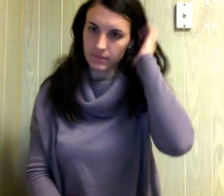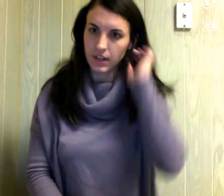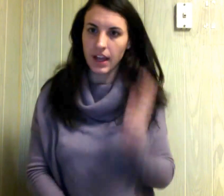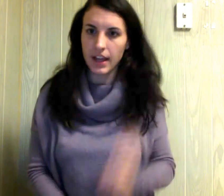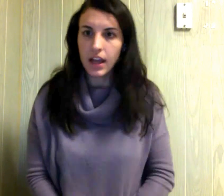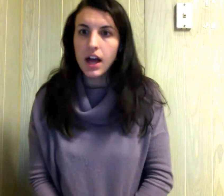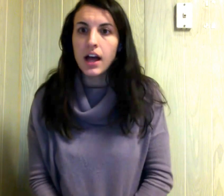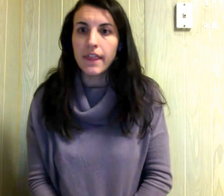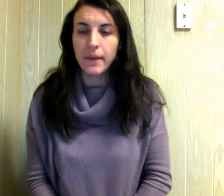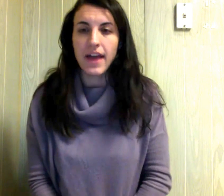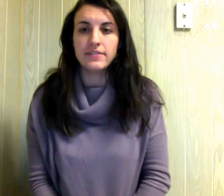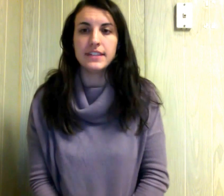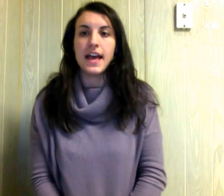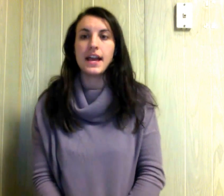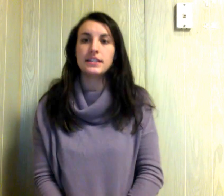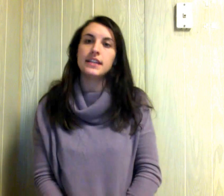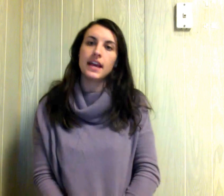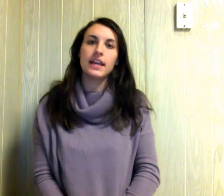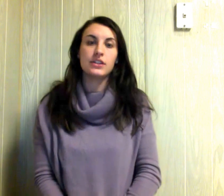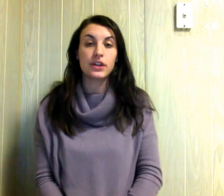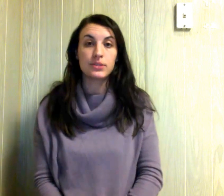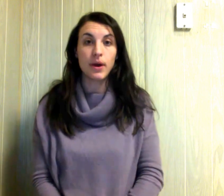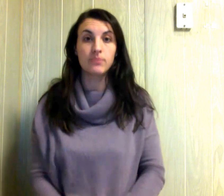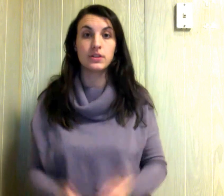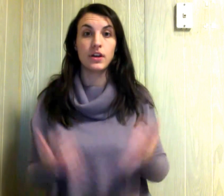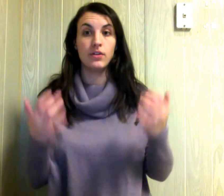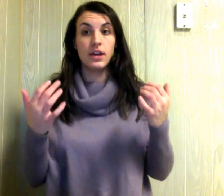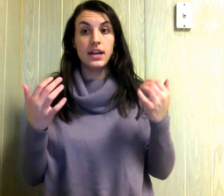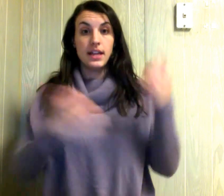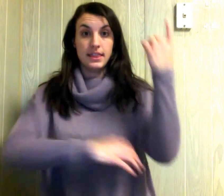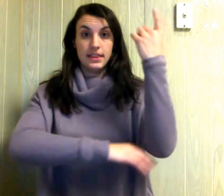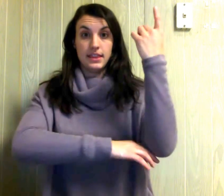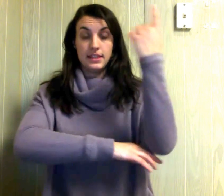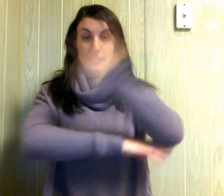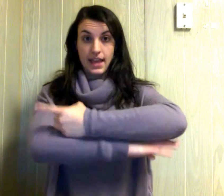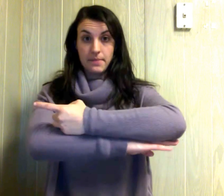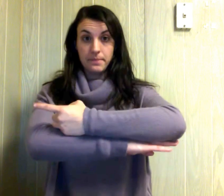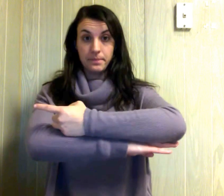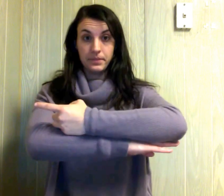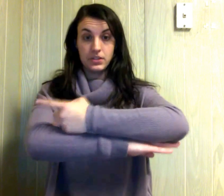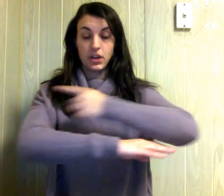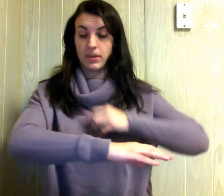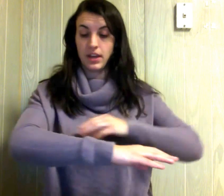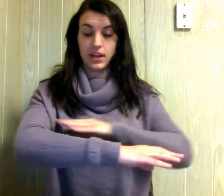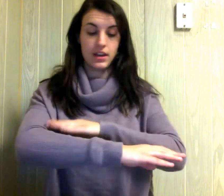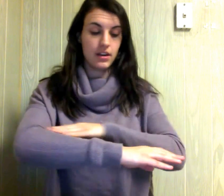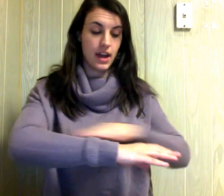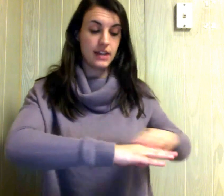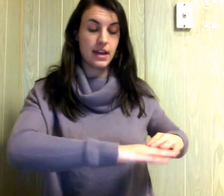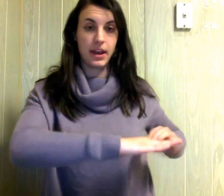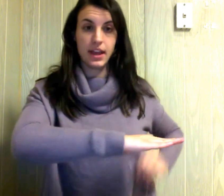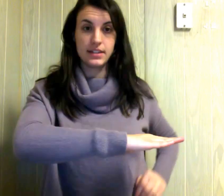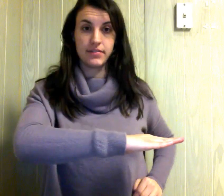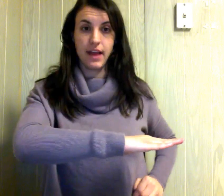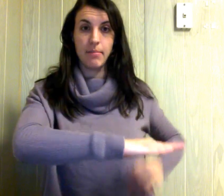Okay, then we have day, today, yesterday, and tomorrow. So day is going to be non-dominant hand is a flat